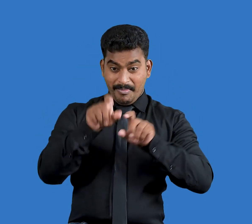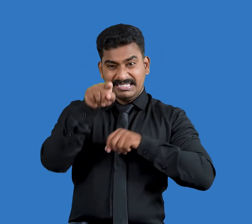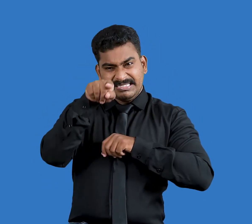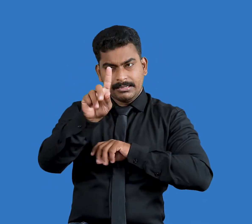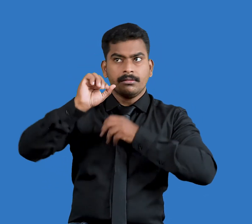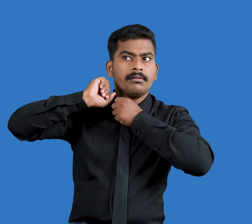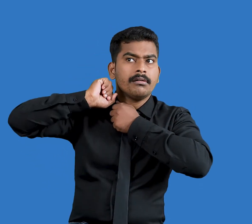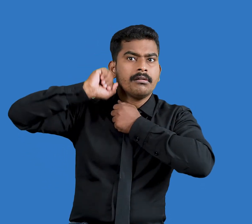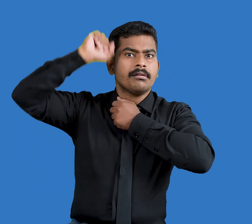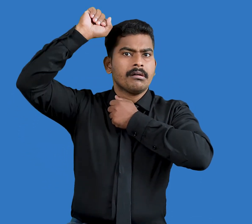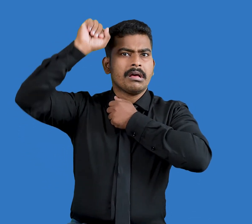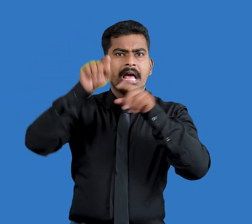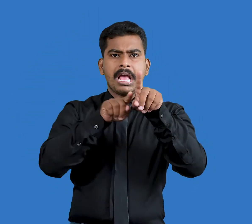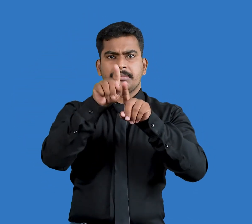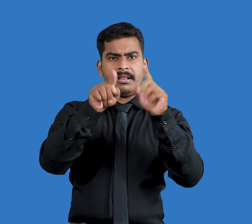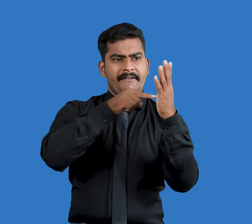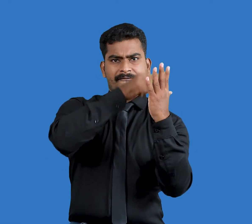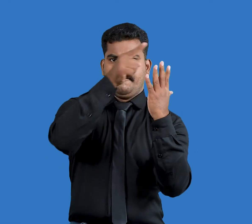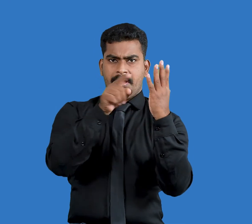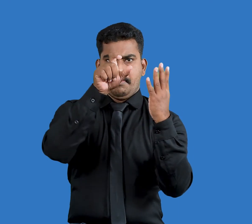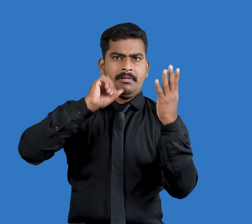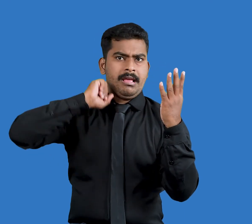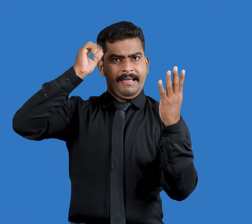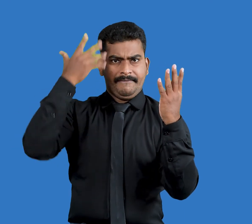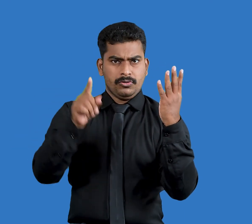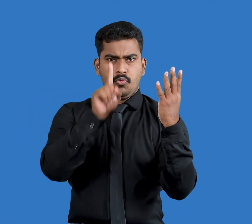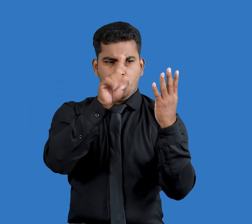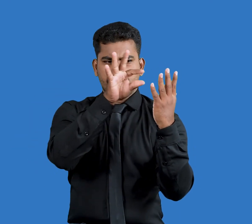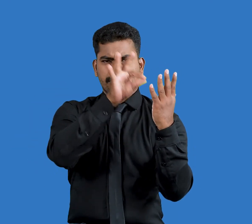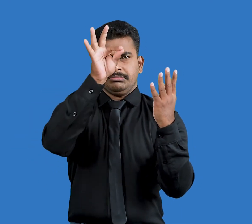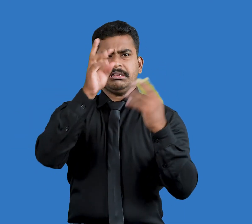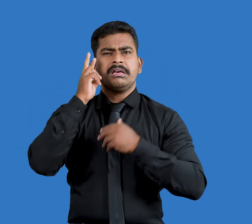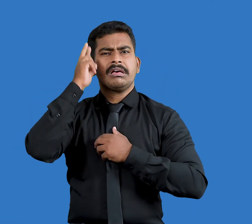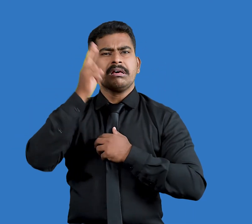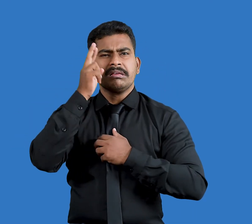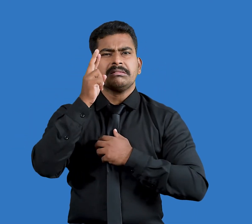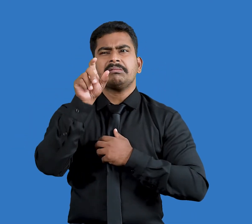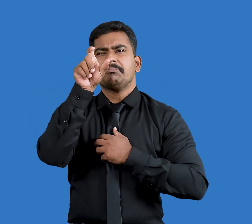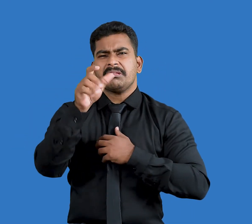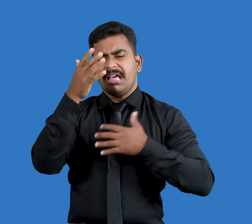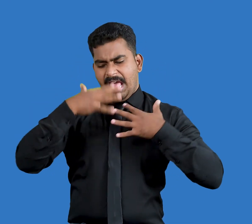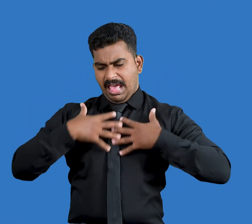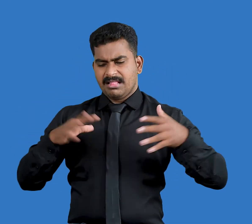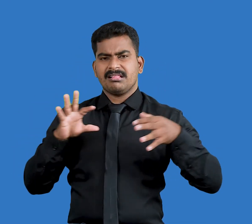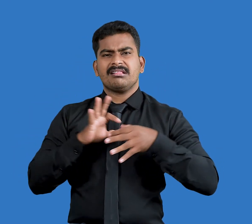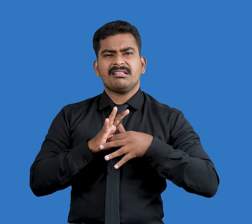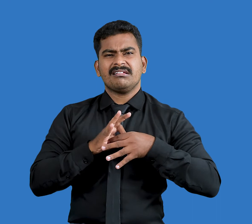5 suicides in India are committed by a person living with an advanced, chronic, or life limiting